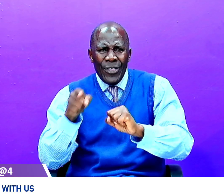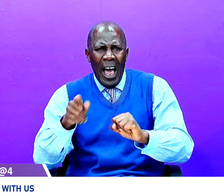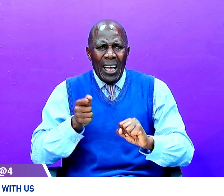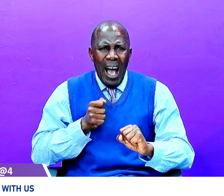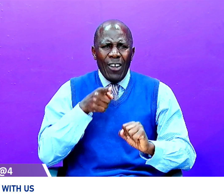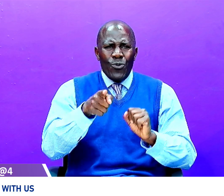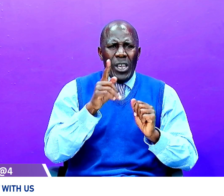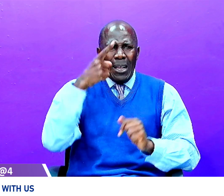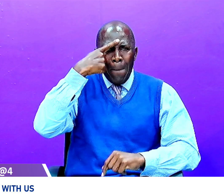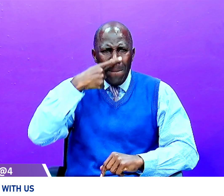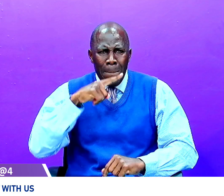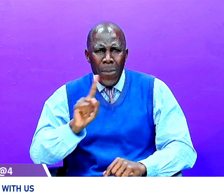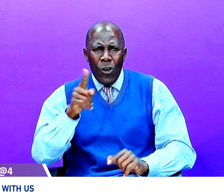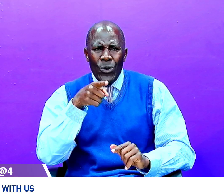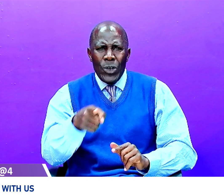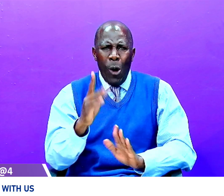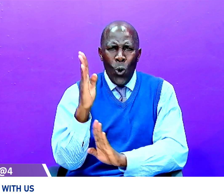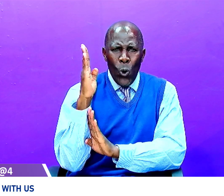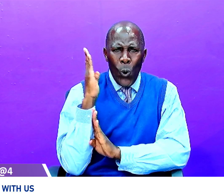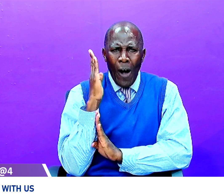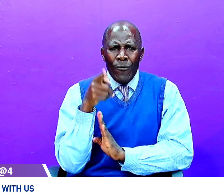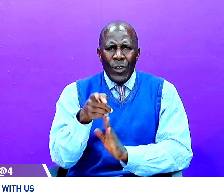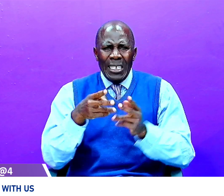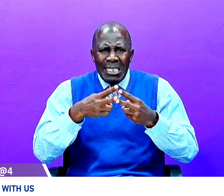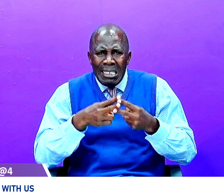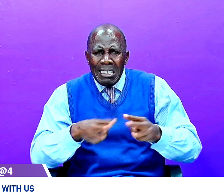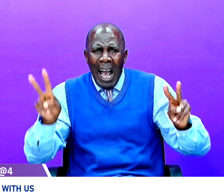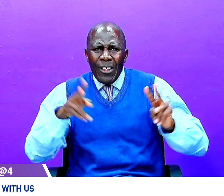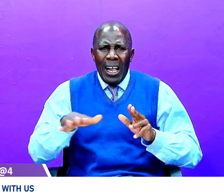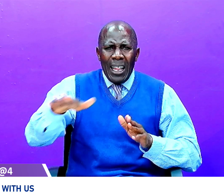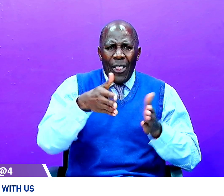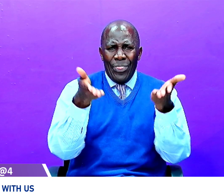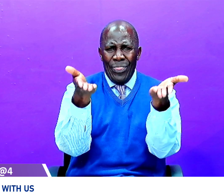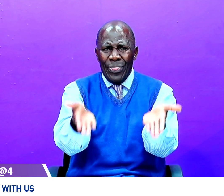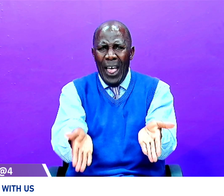and security, is being presented by the legal team and